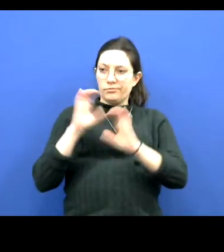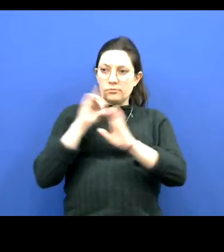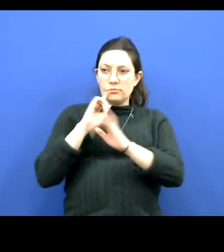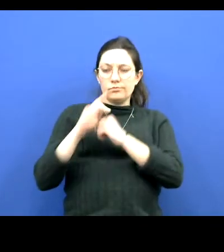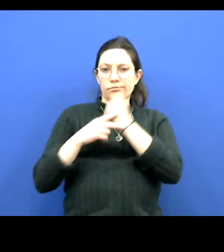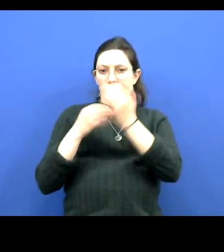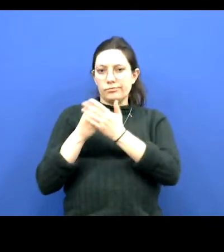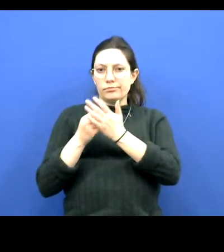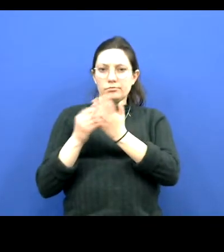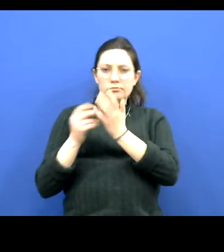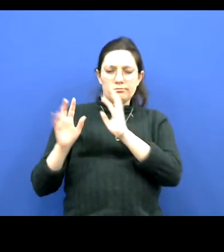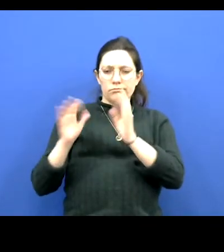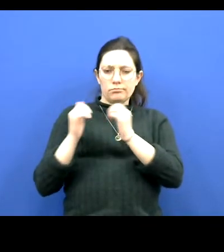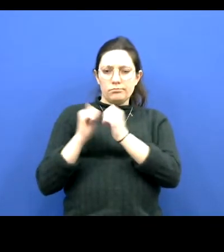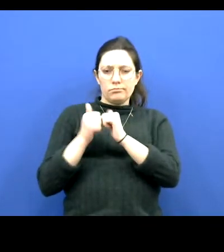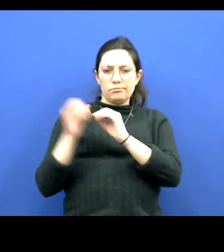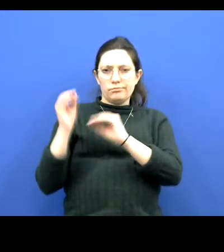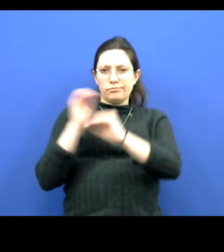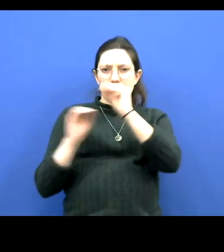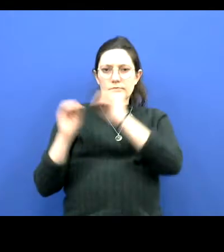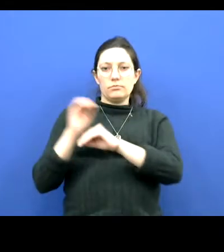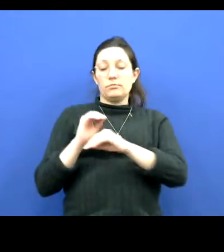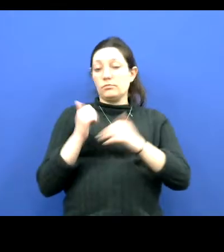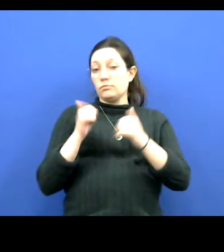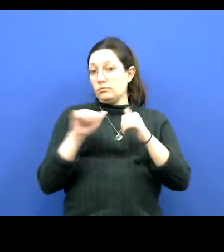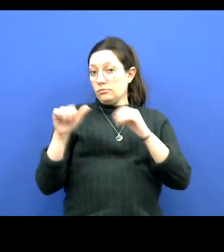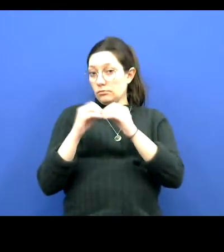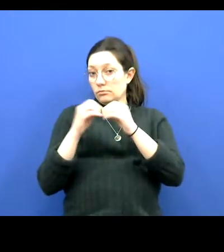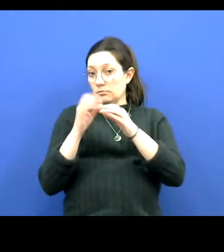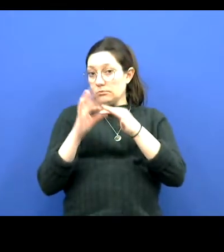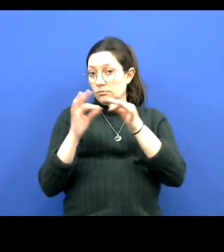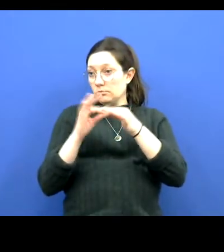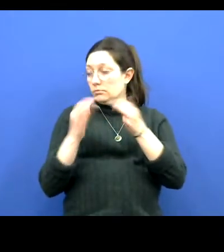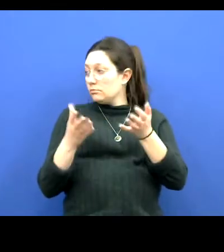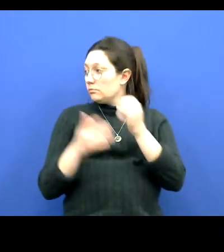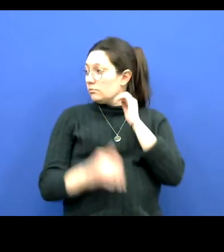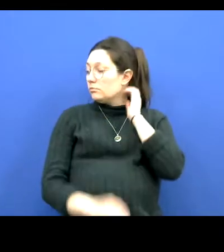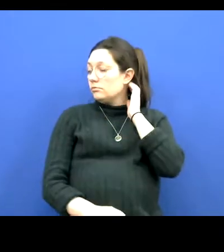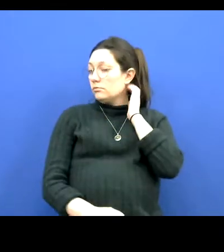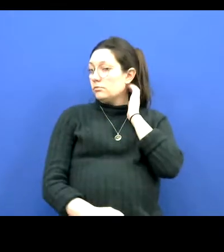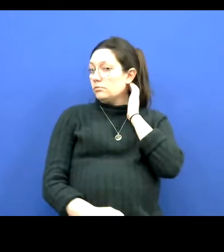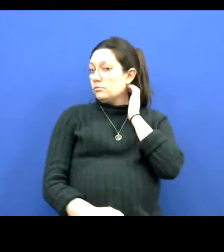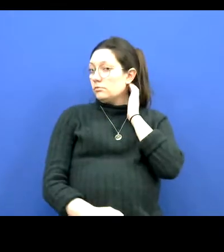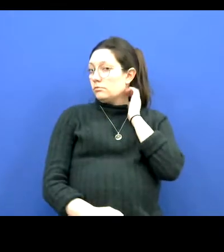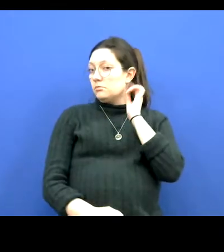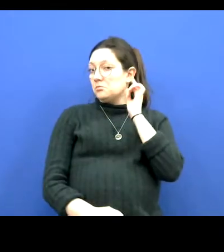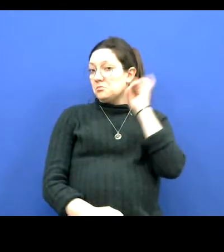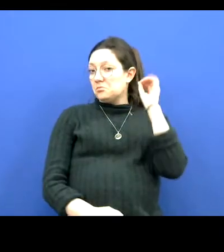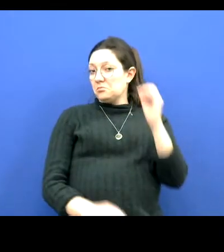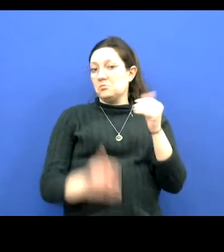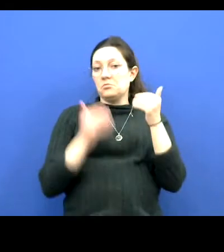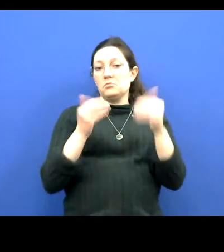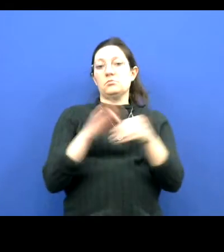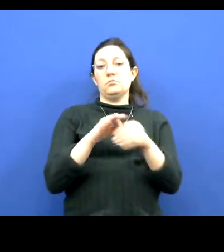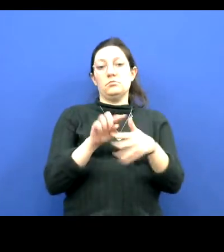taxpayers. Any other comments? Hearing and seeing none, please call the roll.